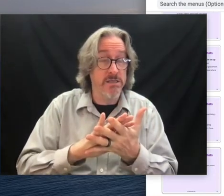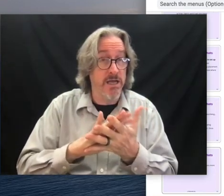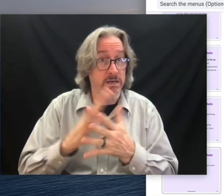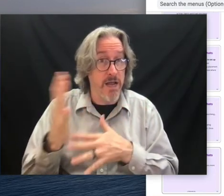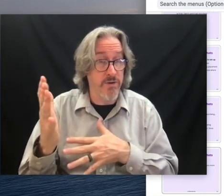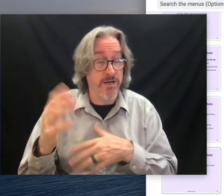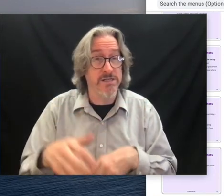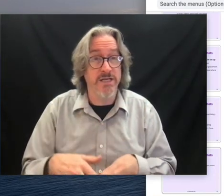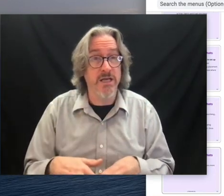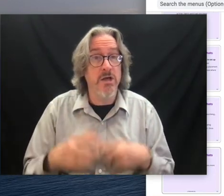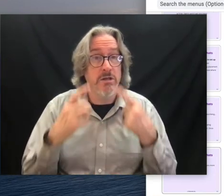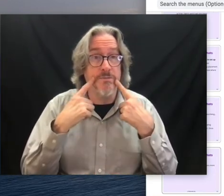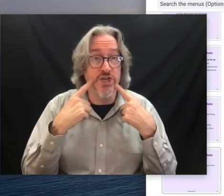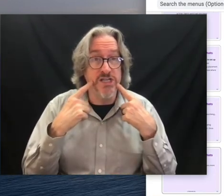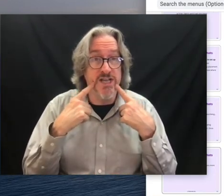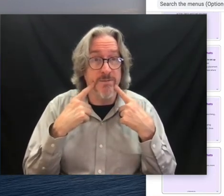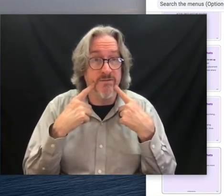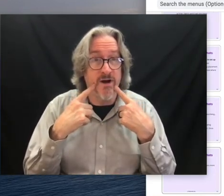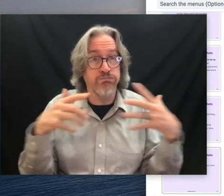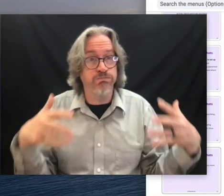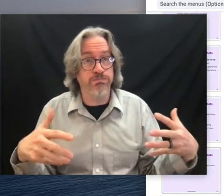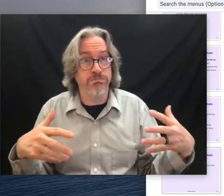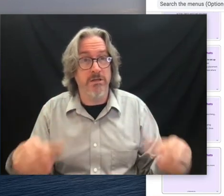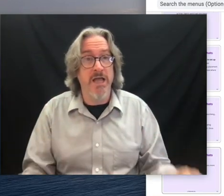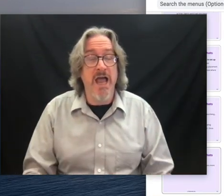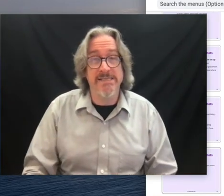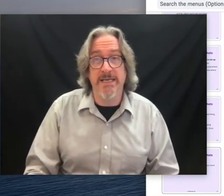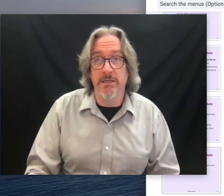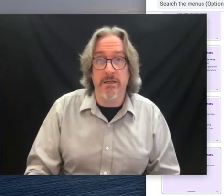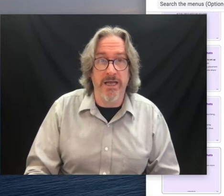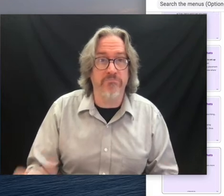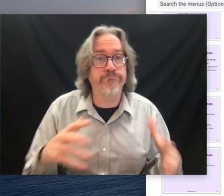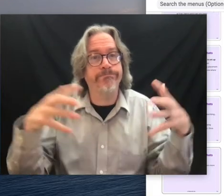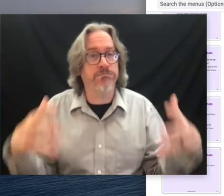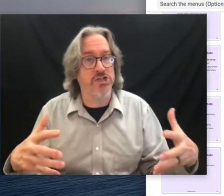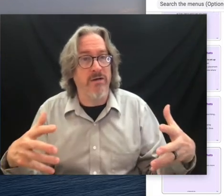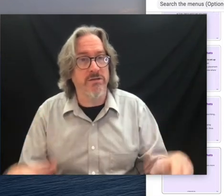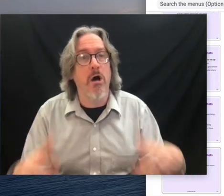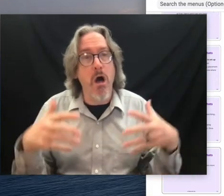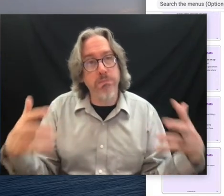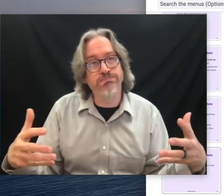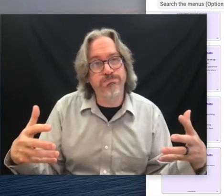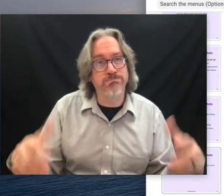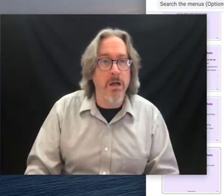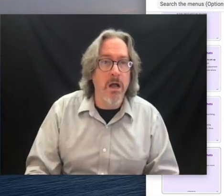size, not pregnancy, the cheeks tend to puff out, as in like soft,